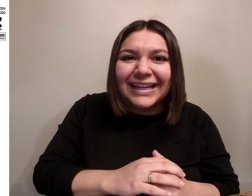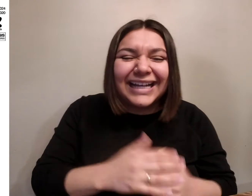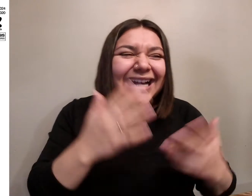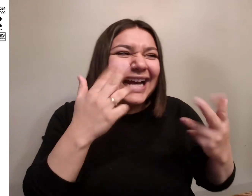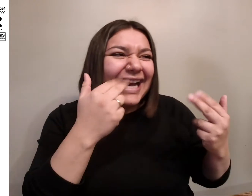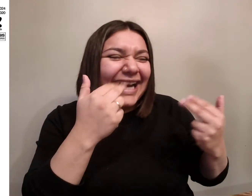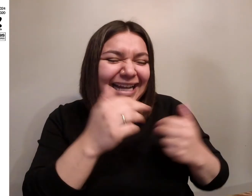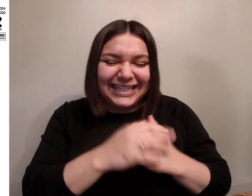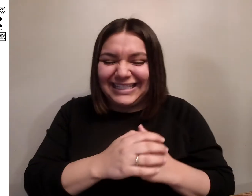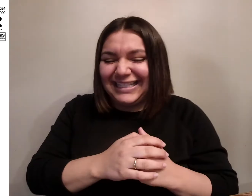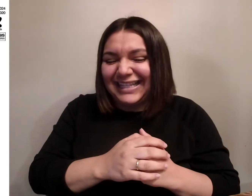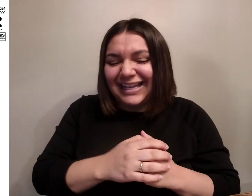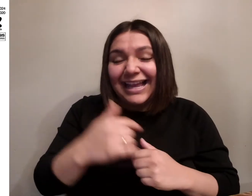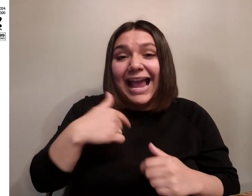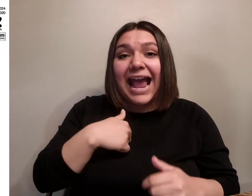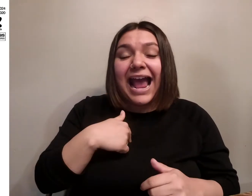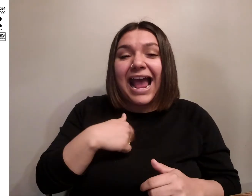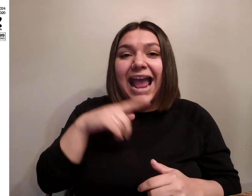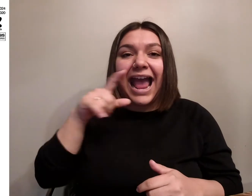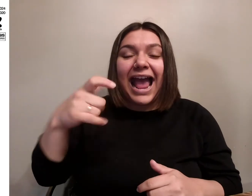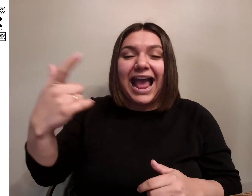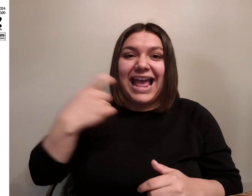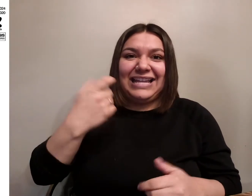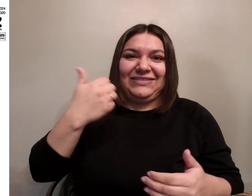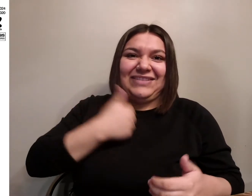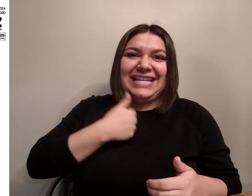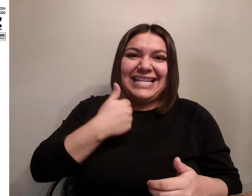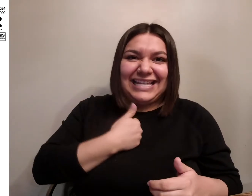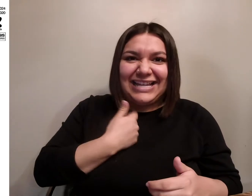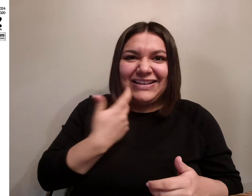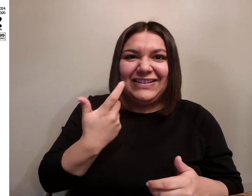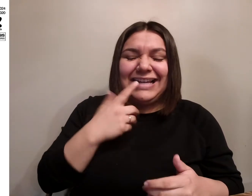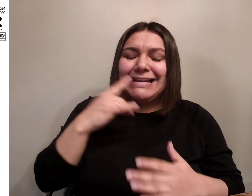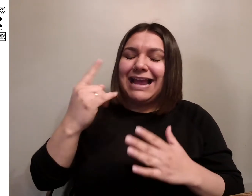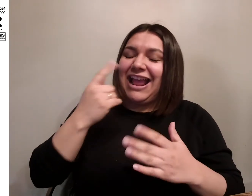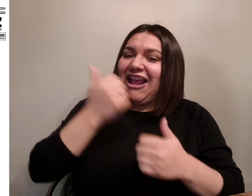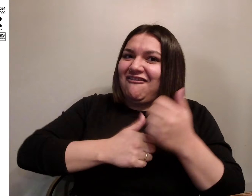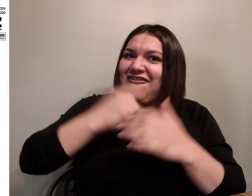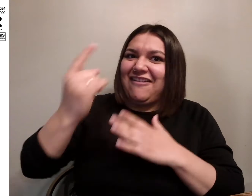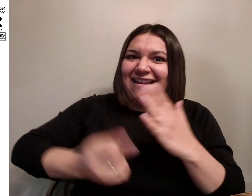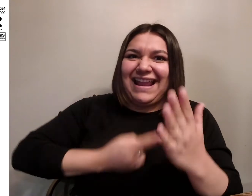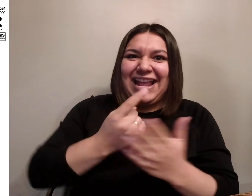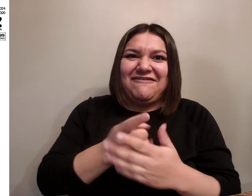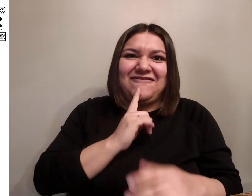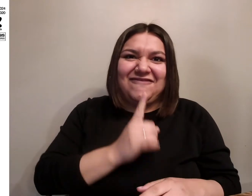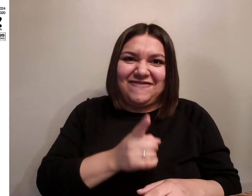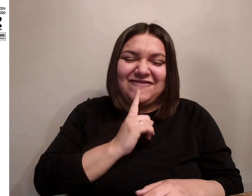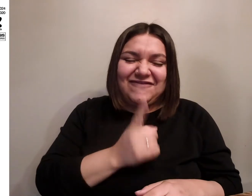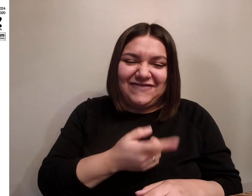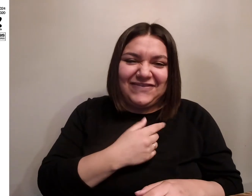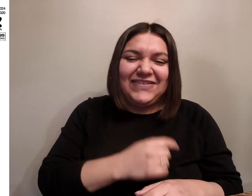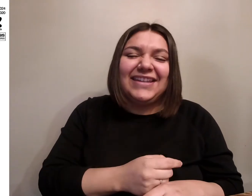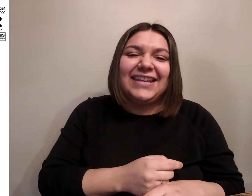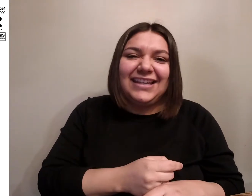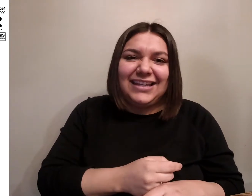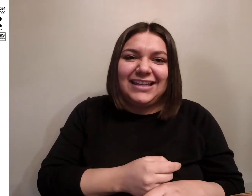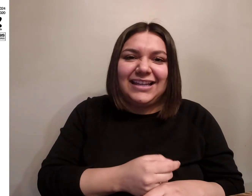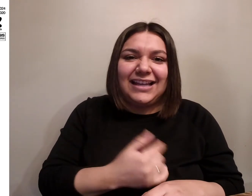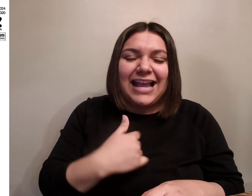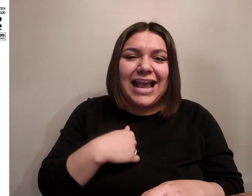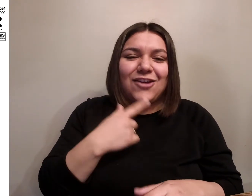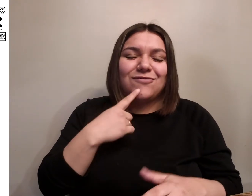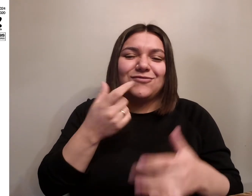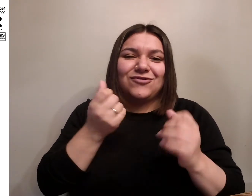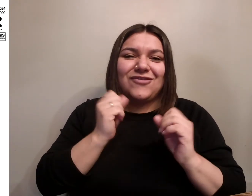now? Oh dear, I ask myself that hourly.